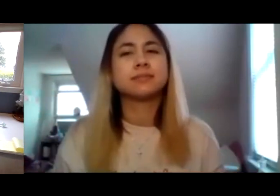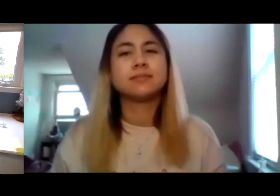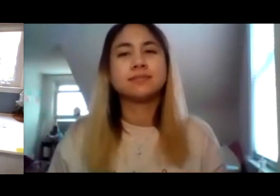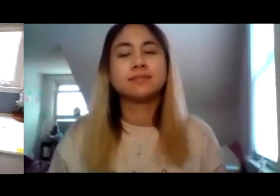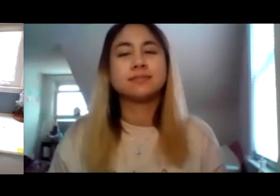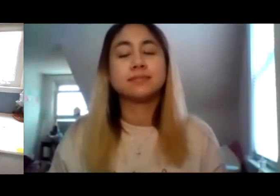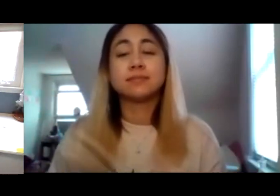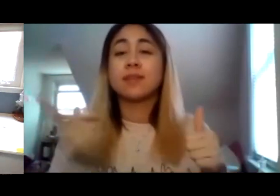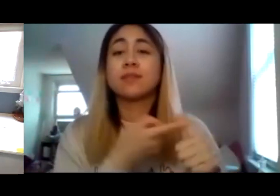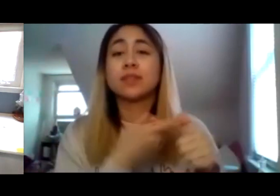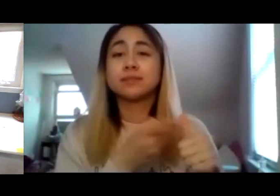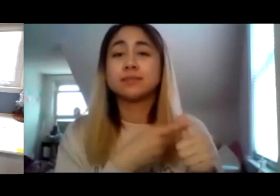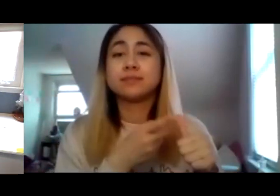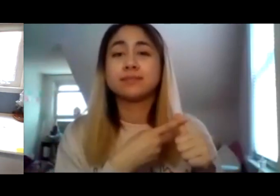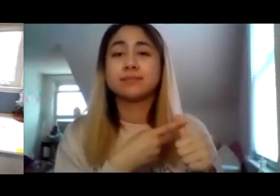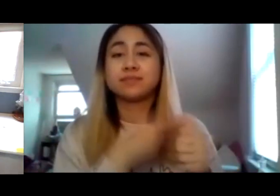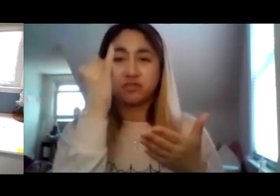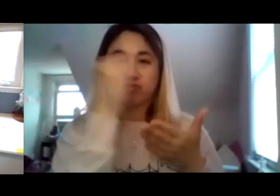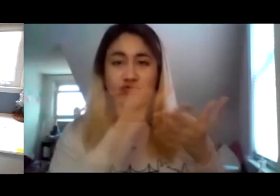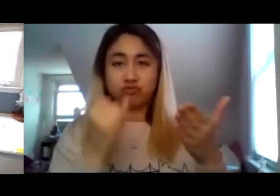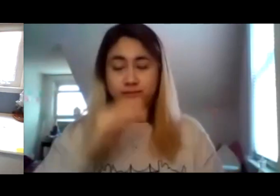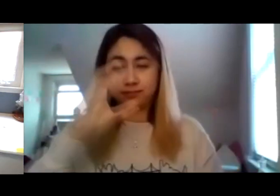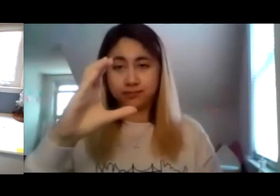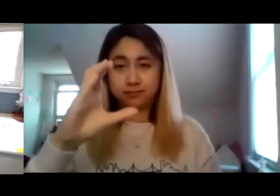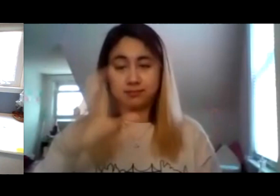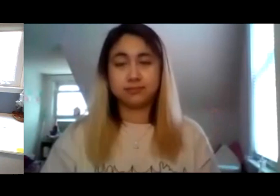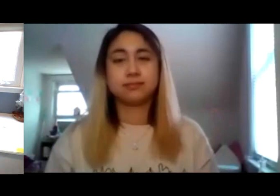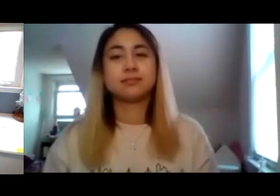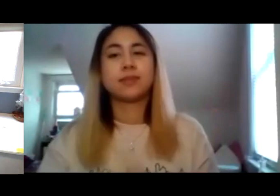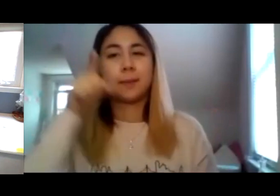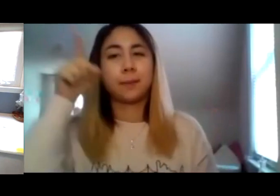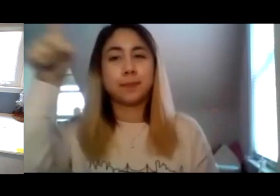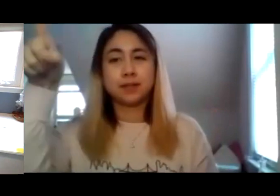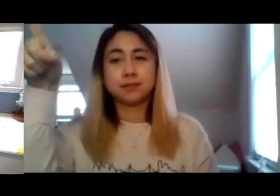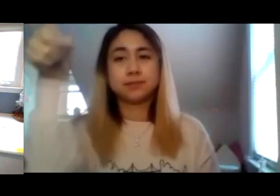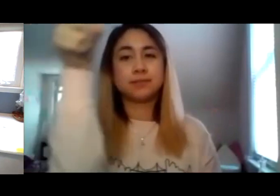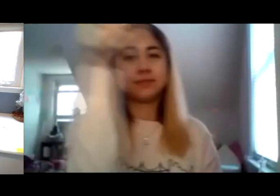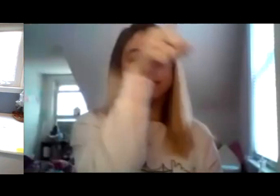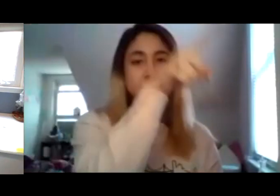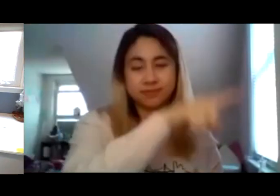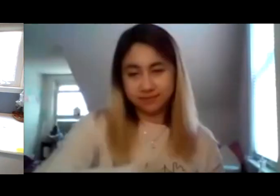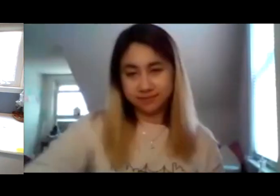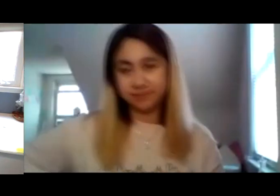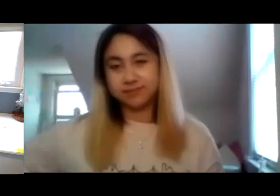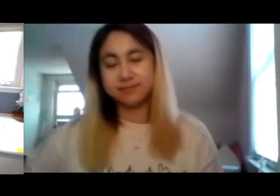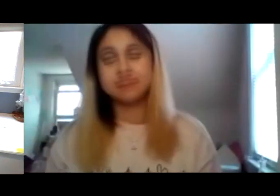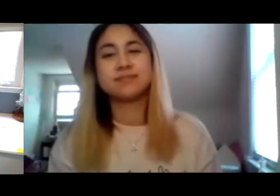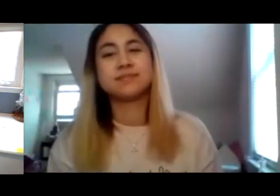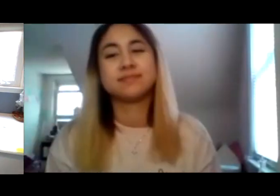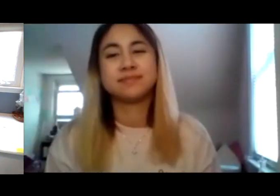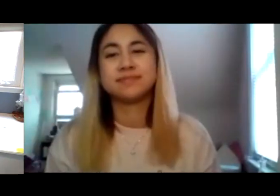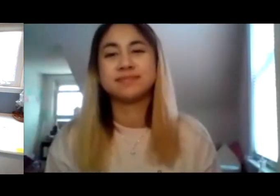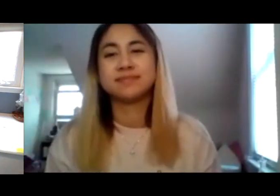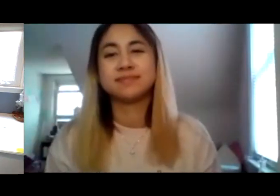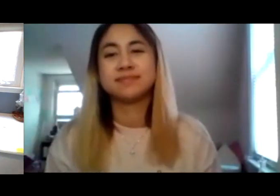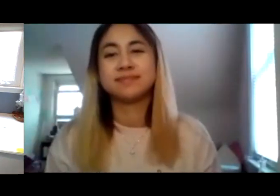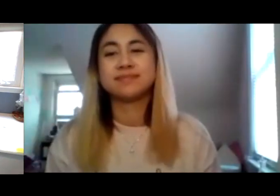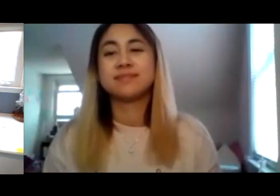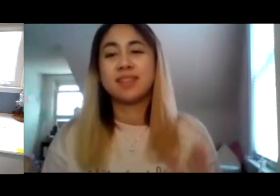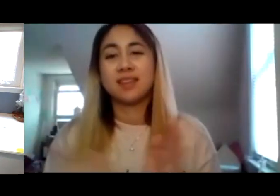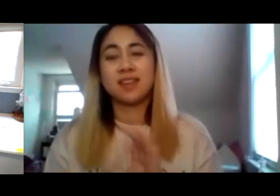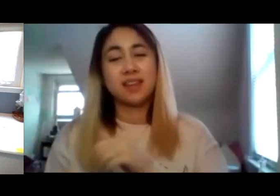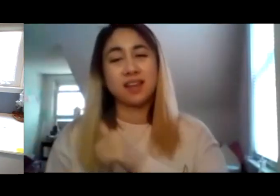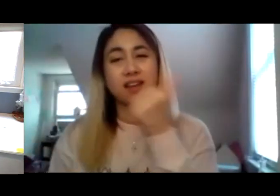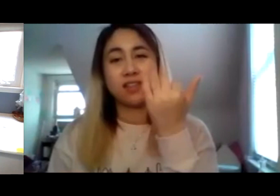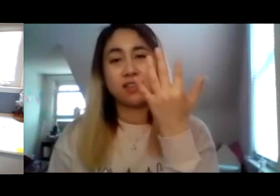so first, we can draw our letter C. So we point up with our pointing finger, we go around for that letter C. Same